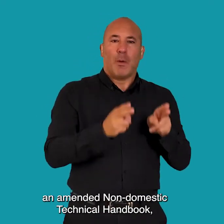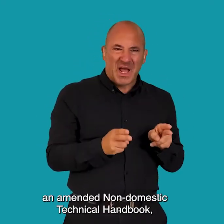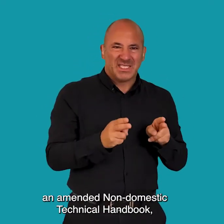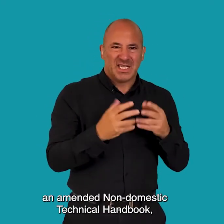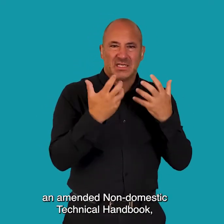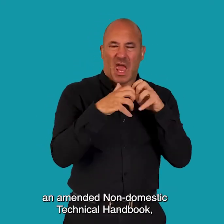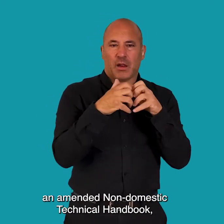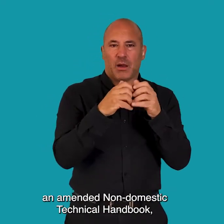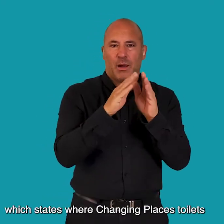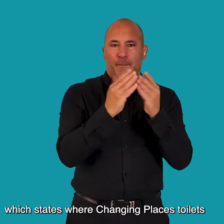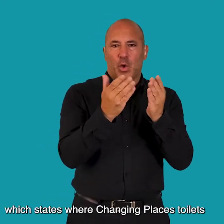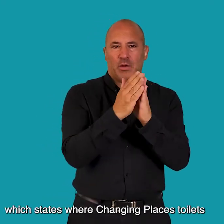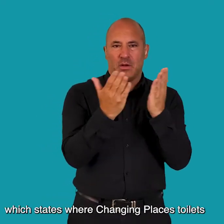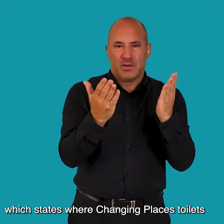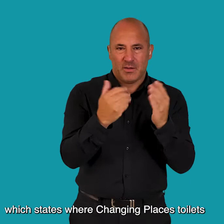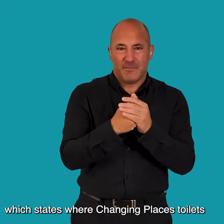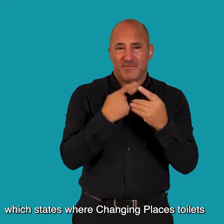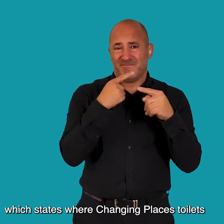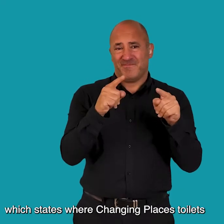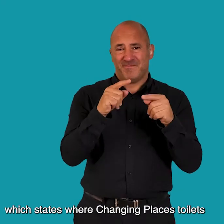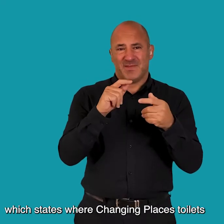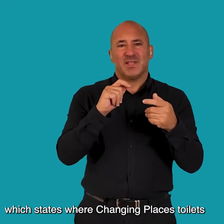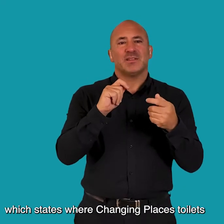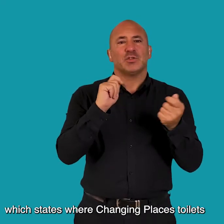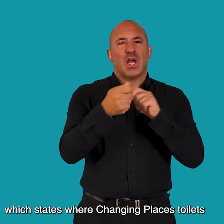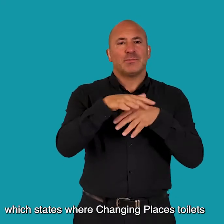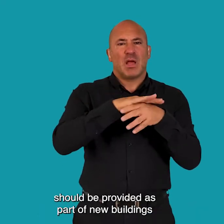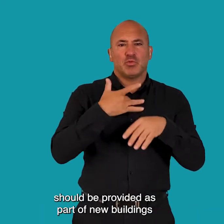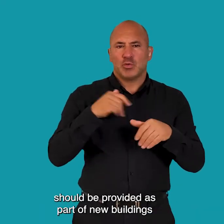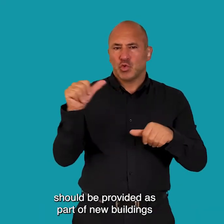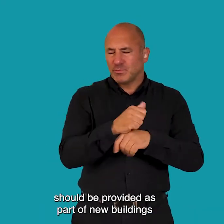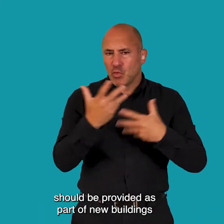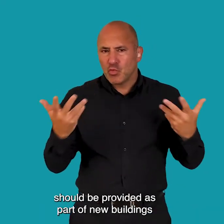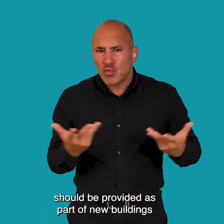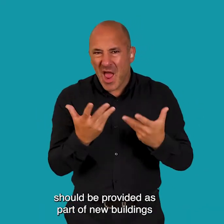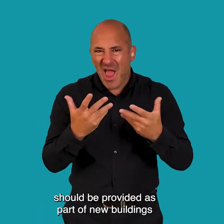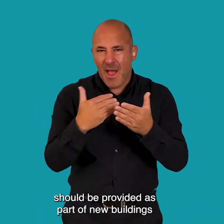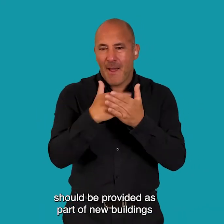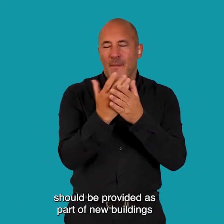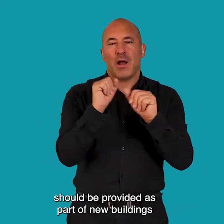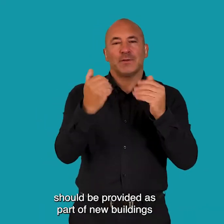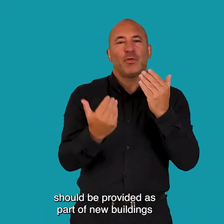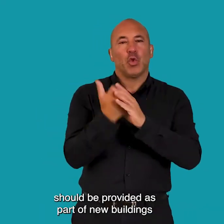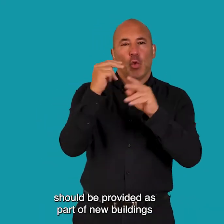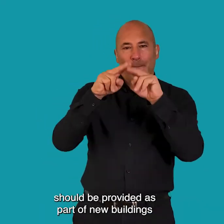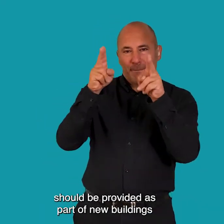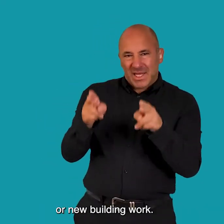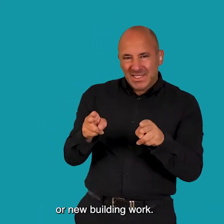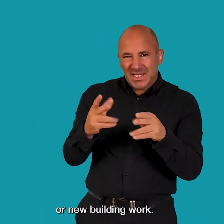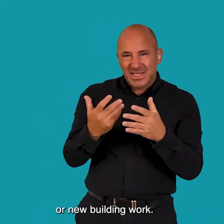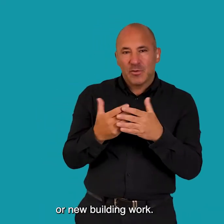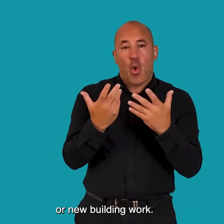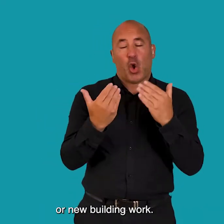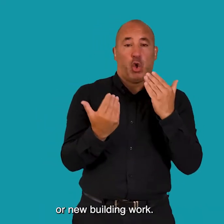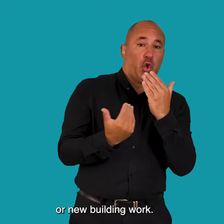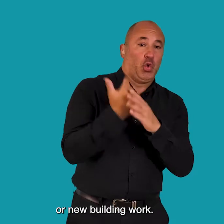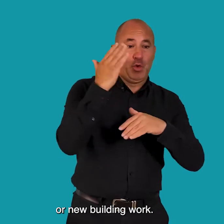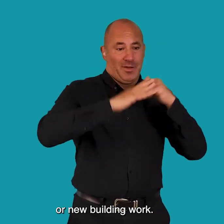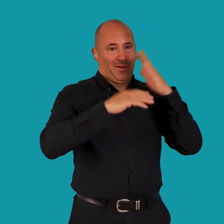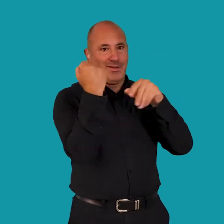technical handbook, which states where Changing Places toilets should be provided as part of new buildings or new building work.